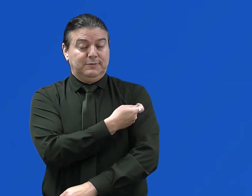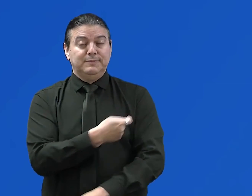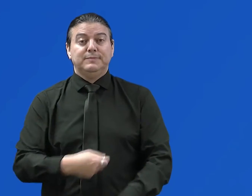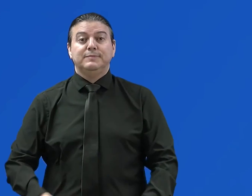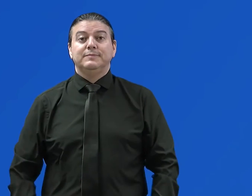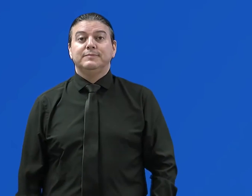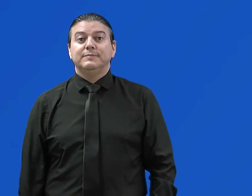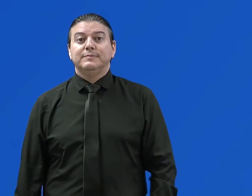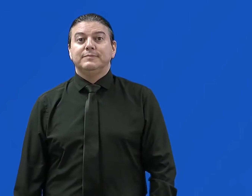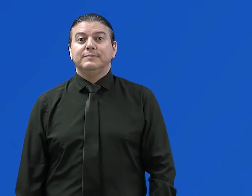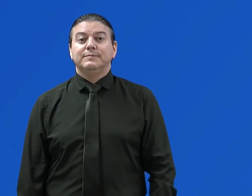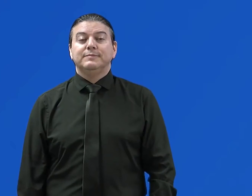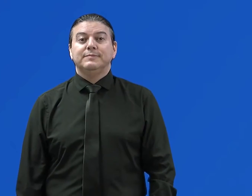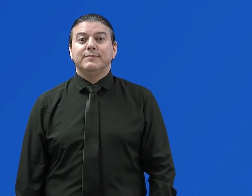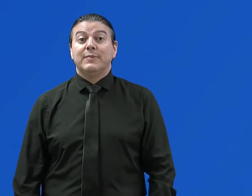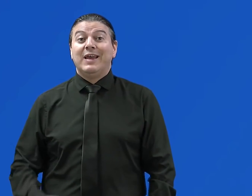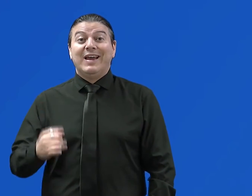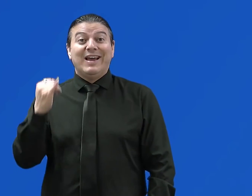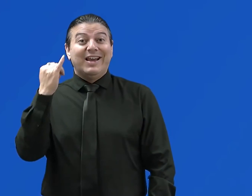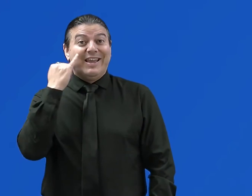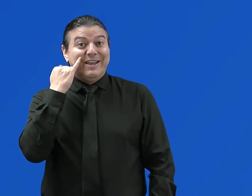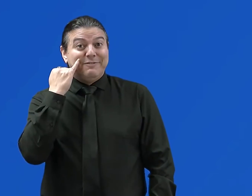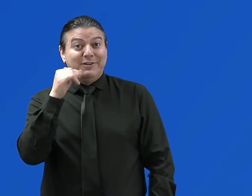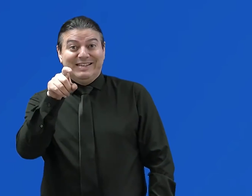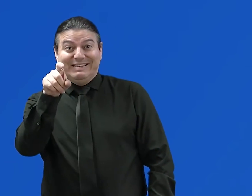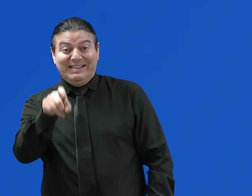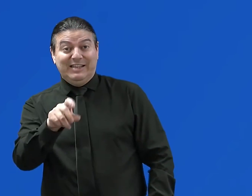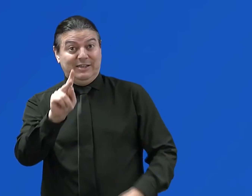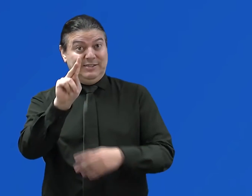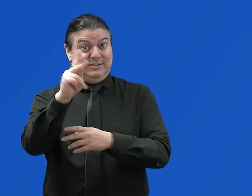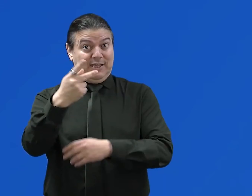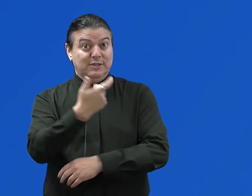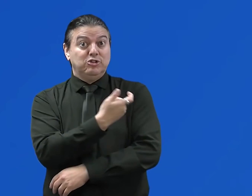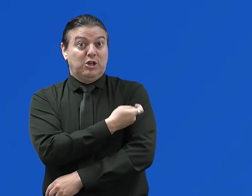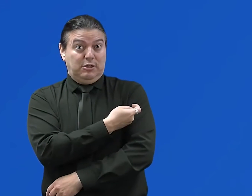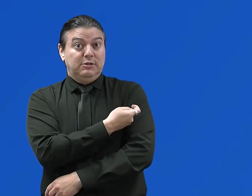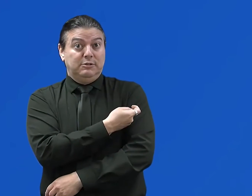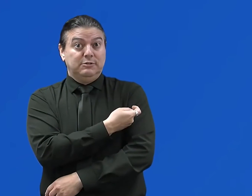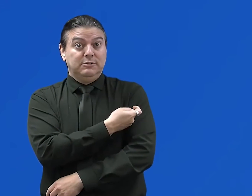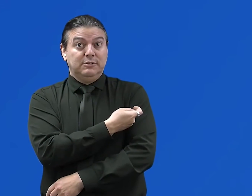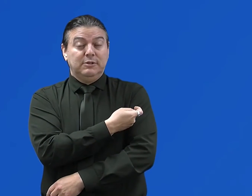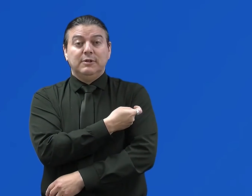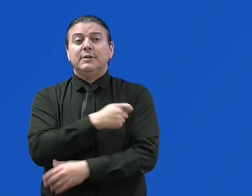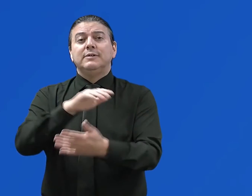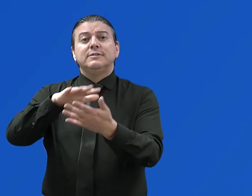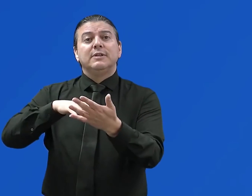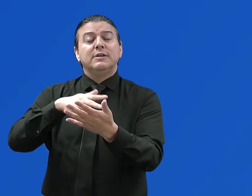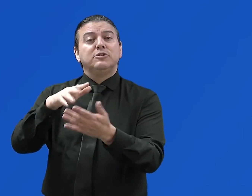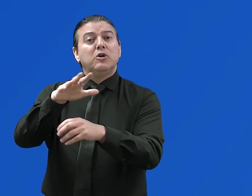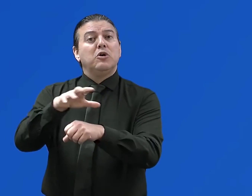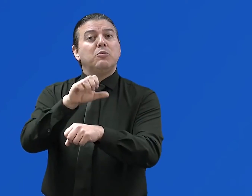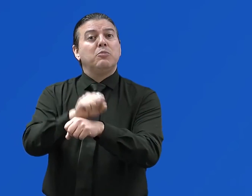If a second shot is needed, make an appointment for the appropriate date and time.